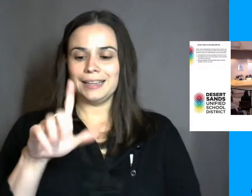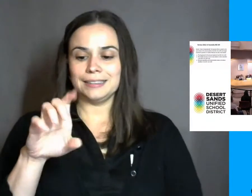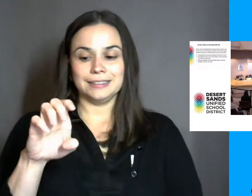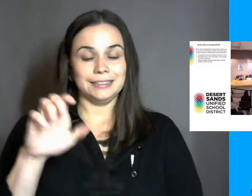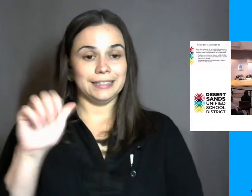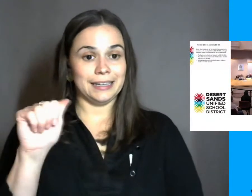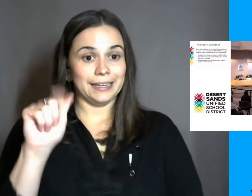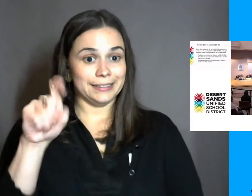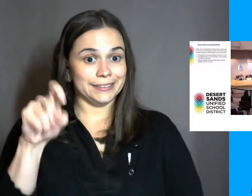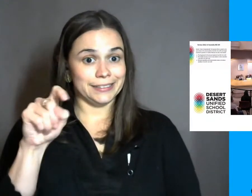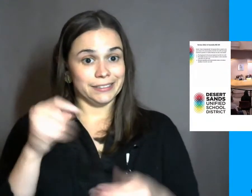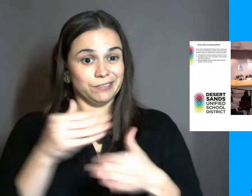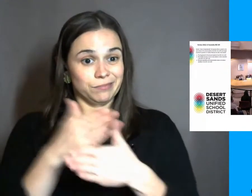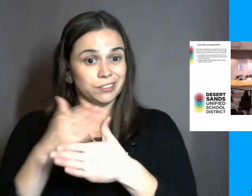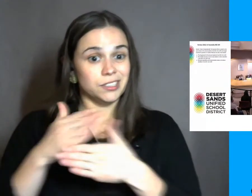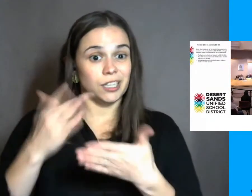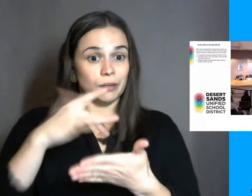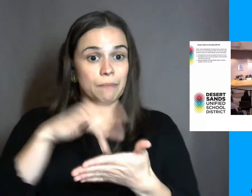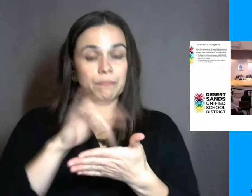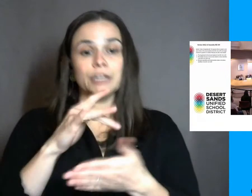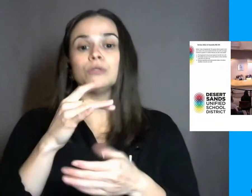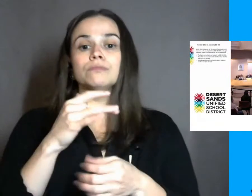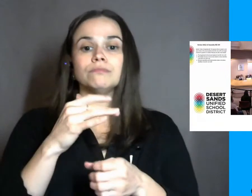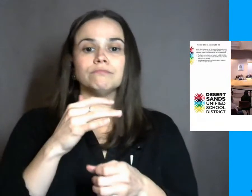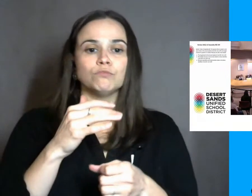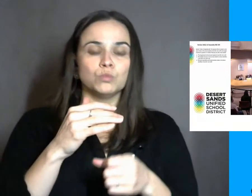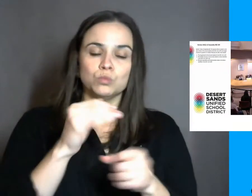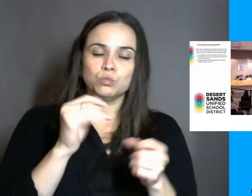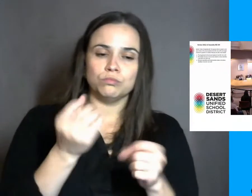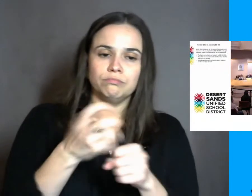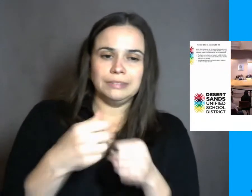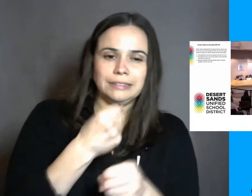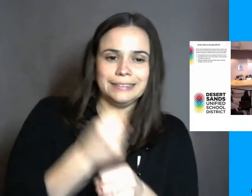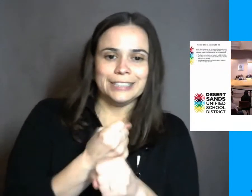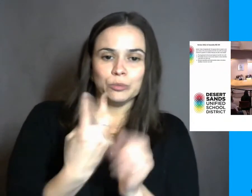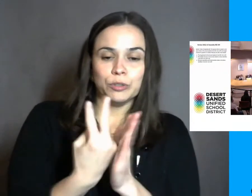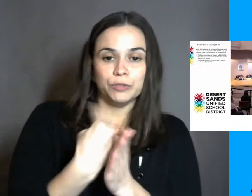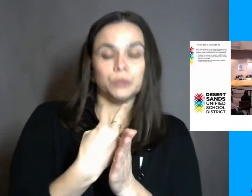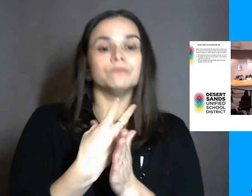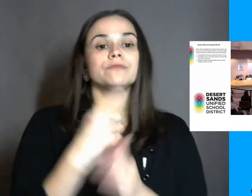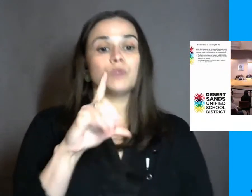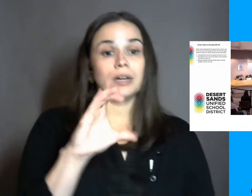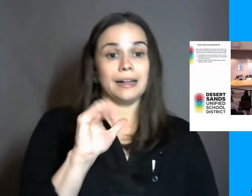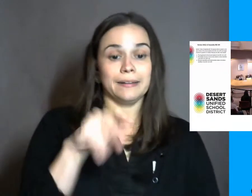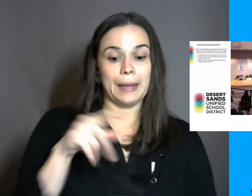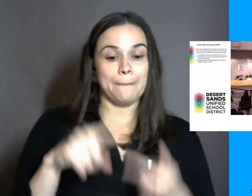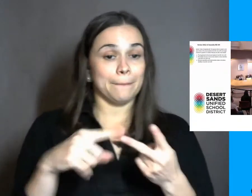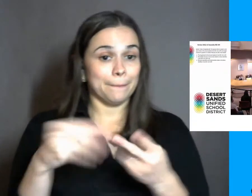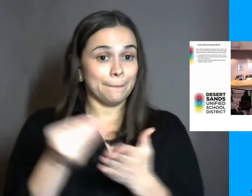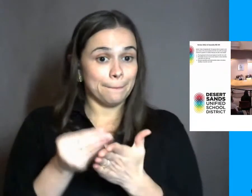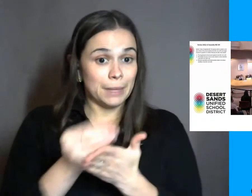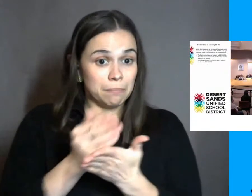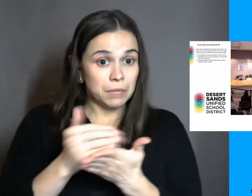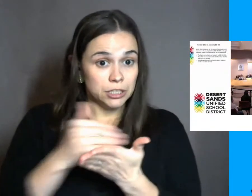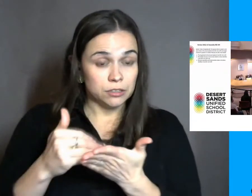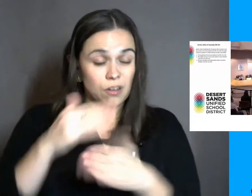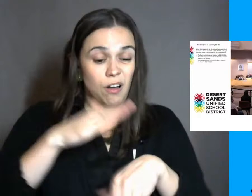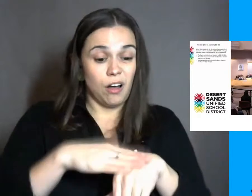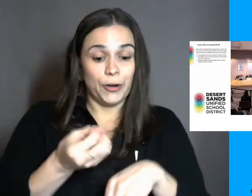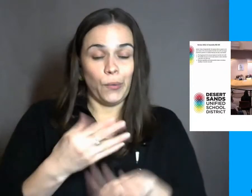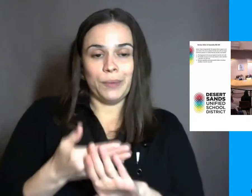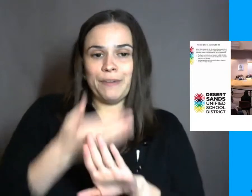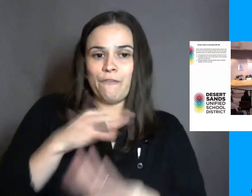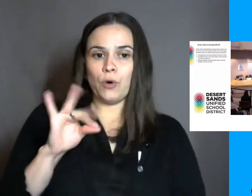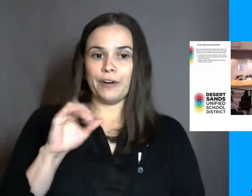annual update to the 21-22 LCAP and budget overview for parents on or before